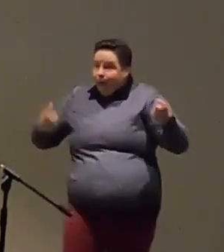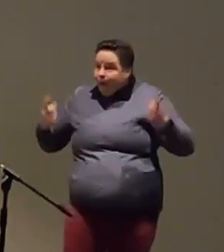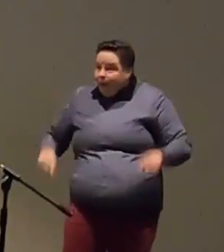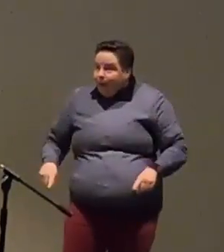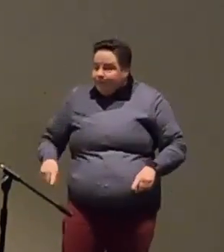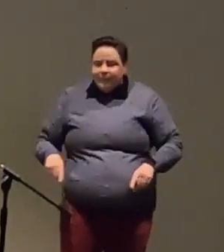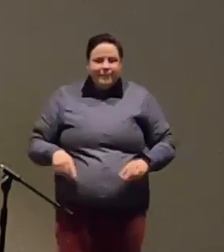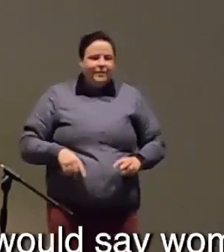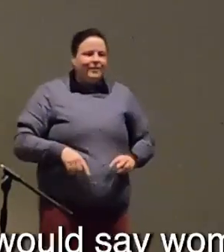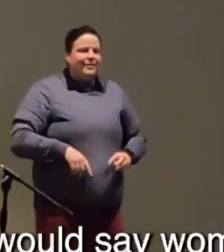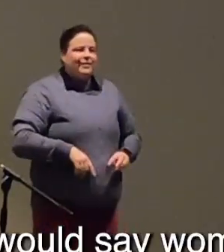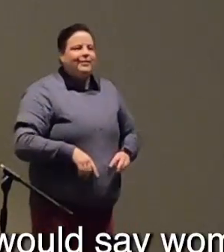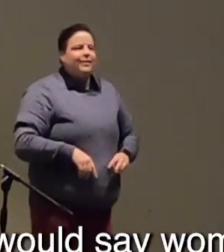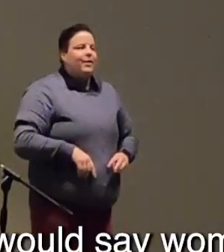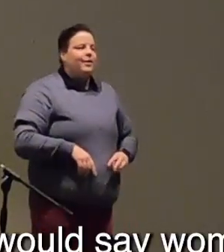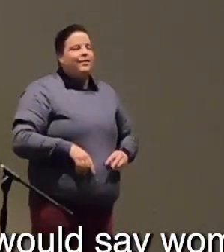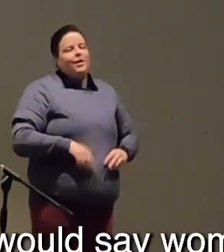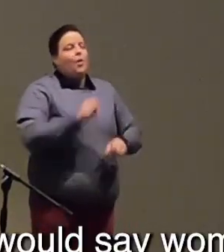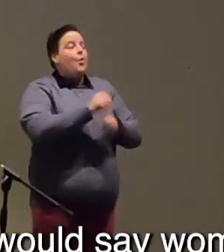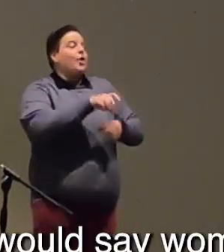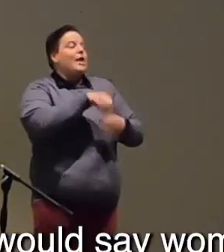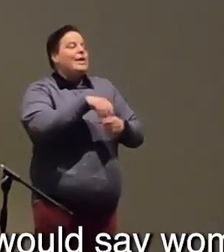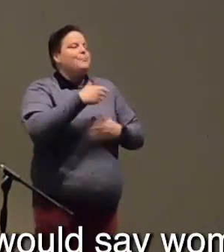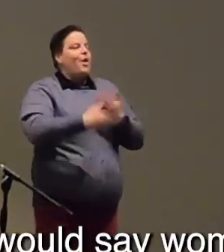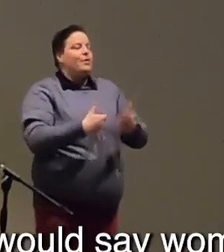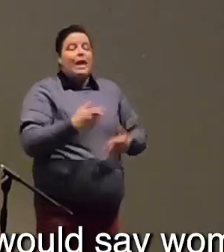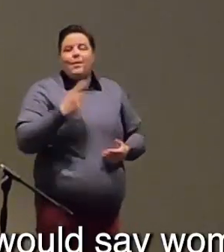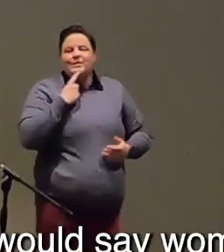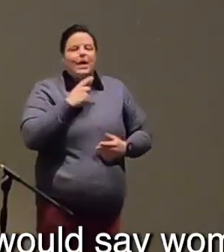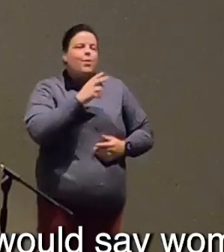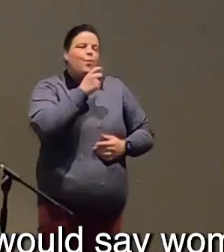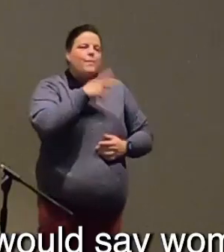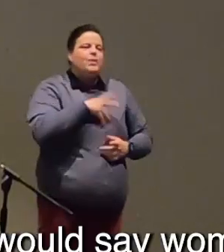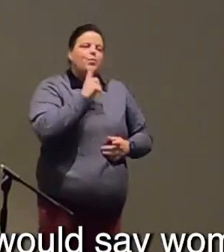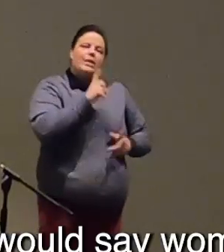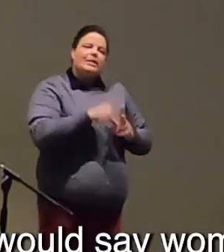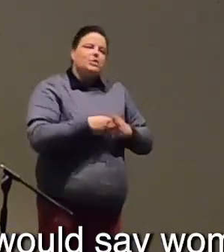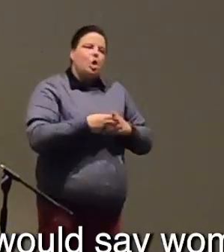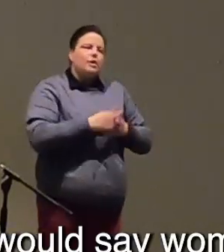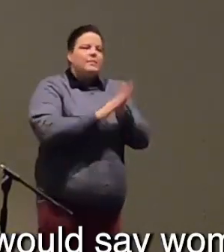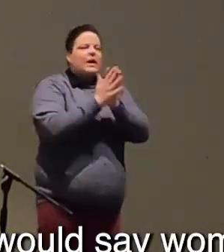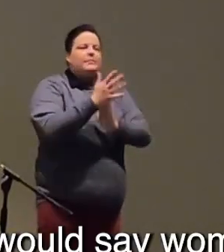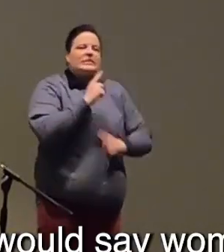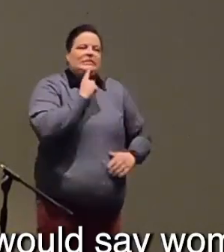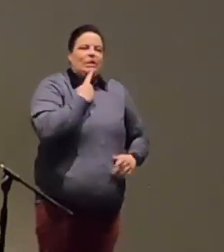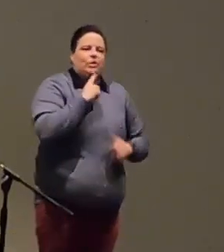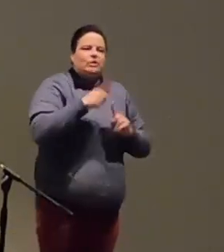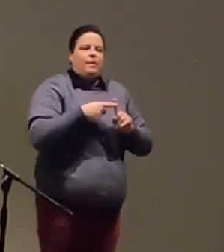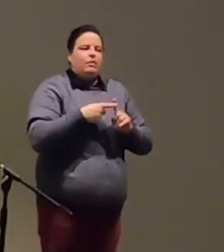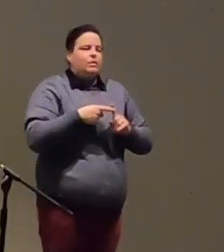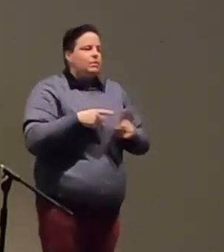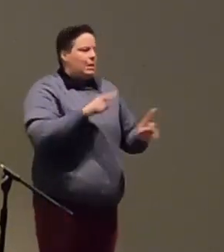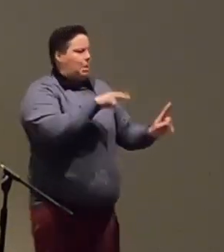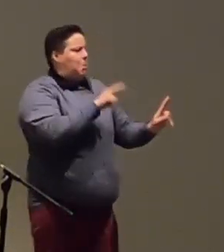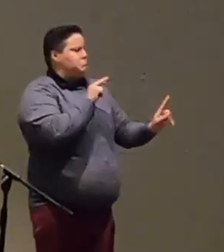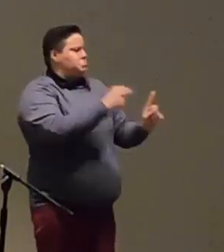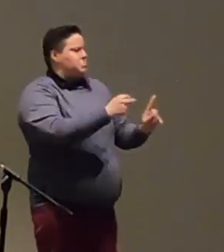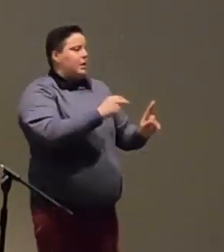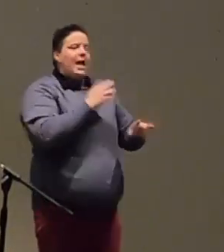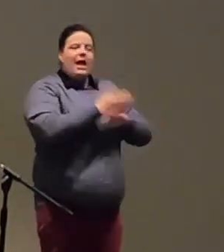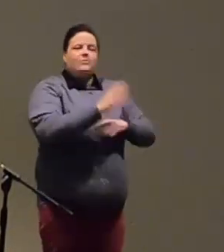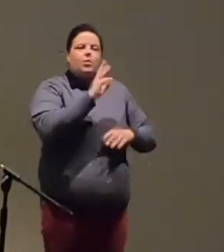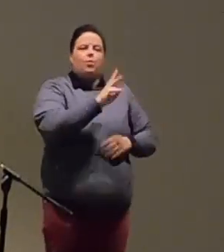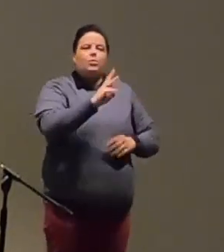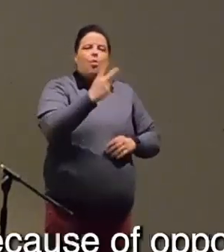Work in progress. So I would say women really started to be taken seriously after World War